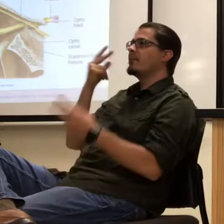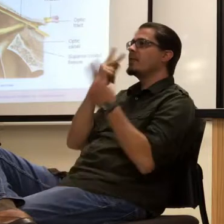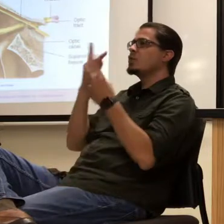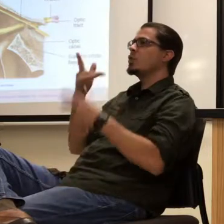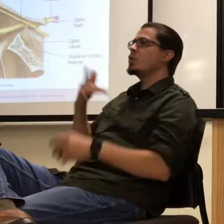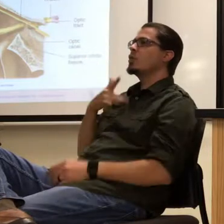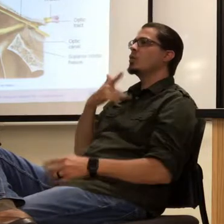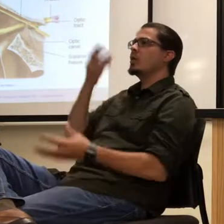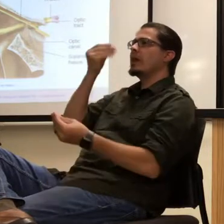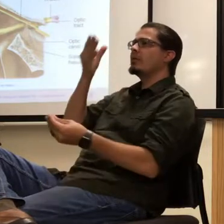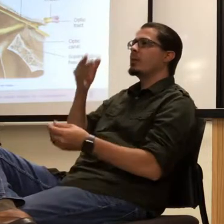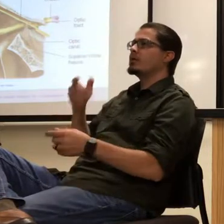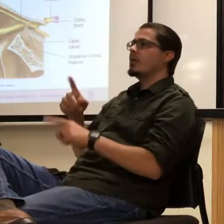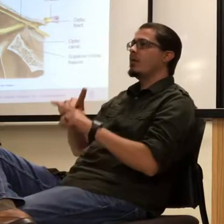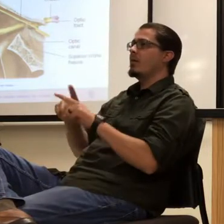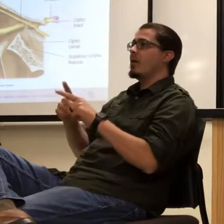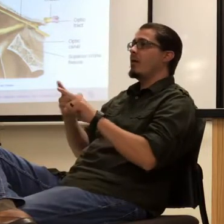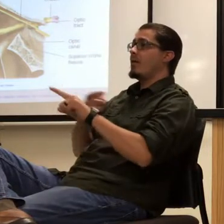info